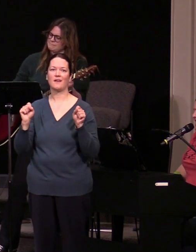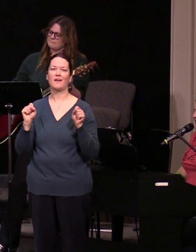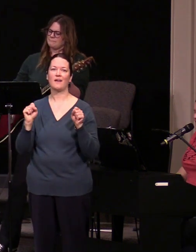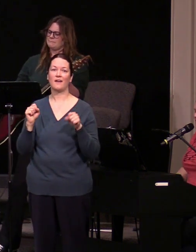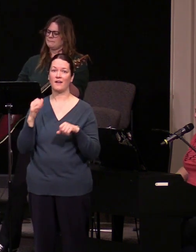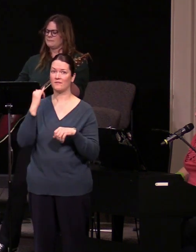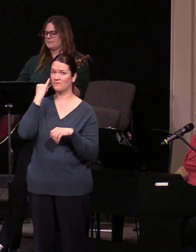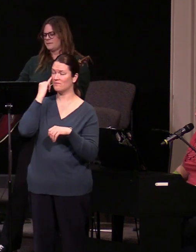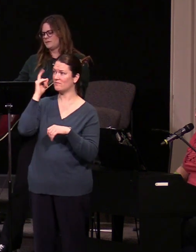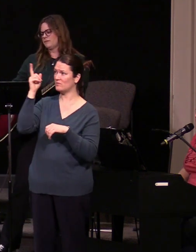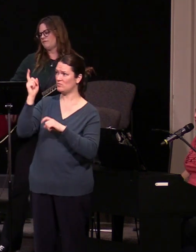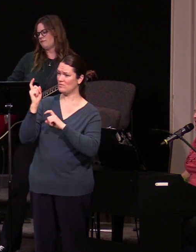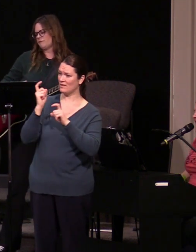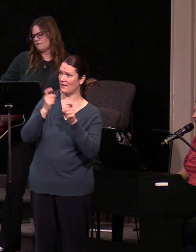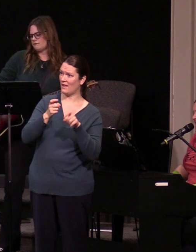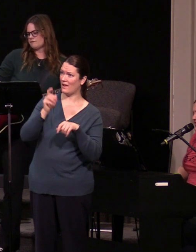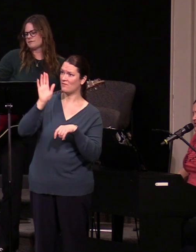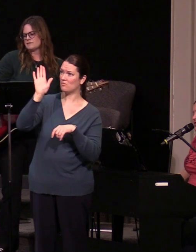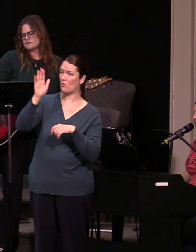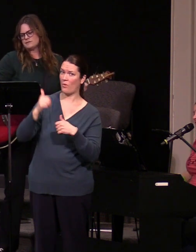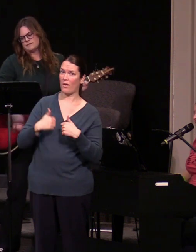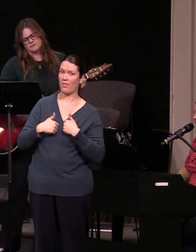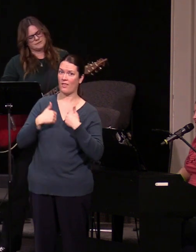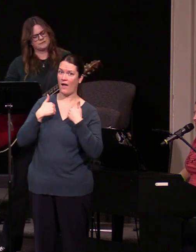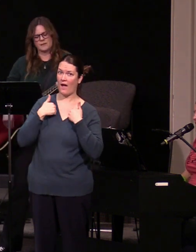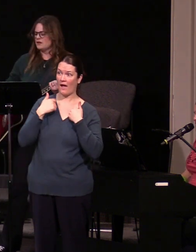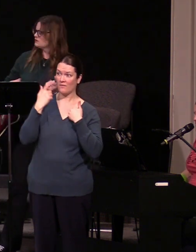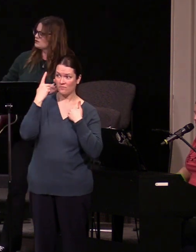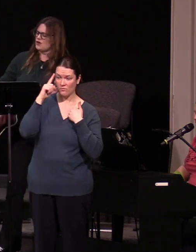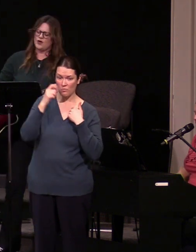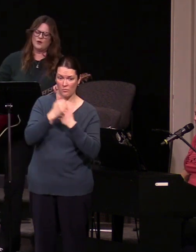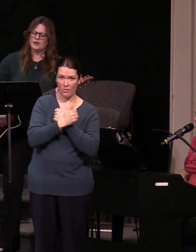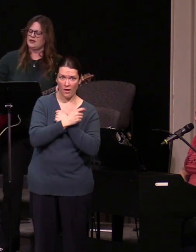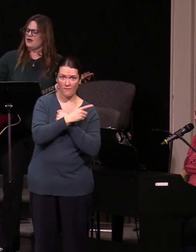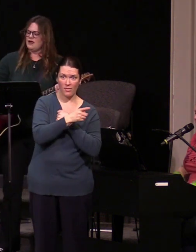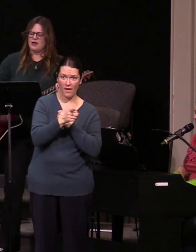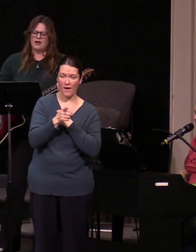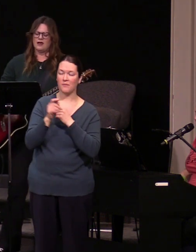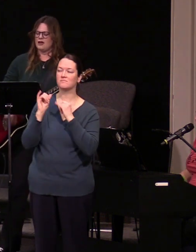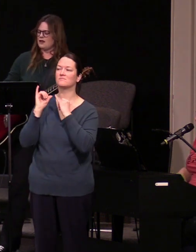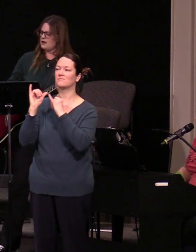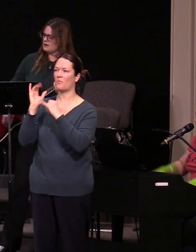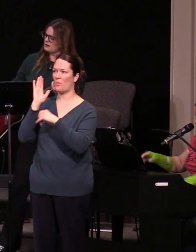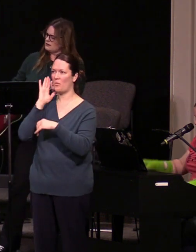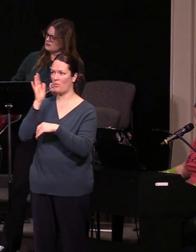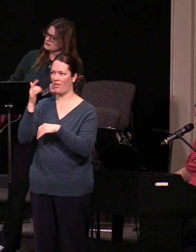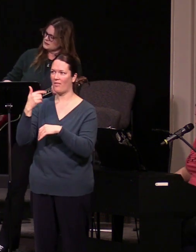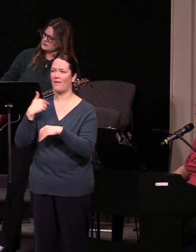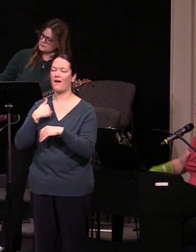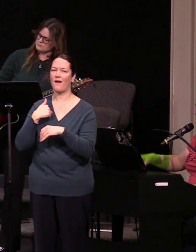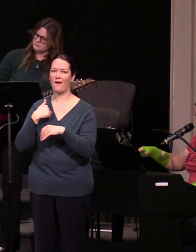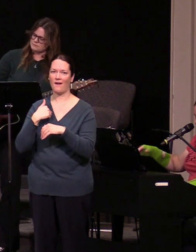to say. If you gave your life to love them, so will I.